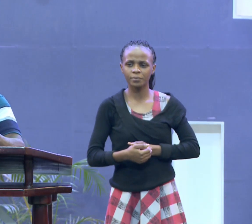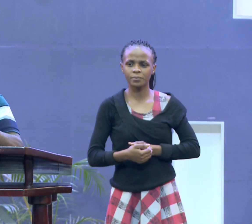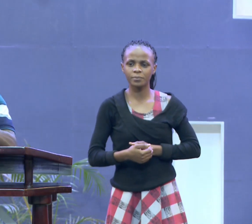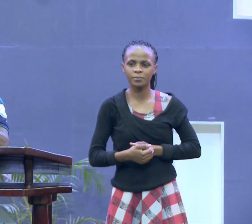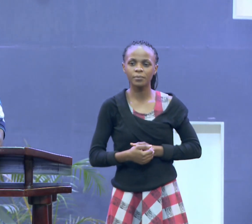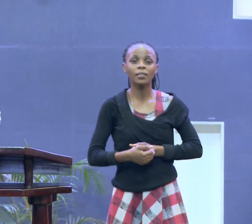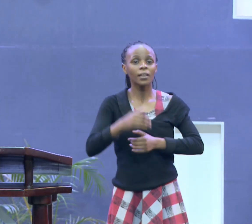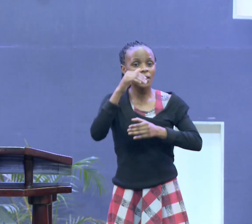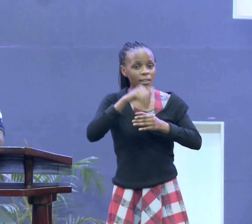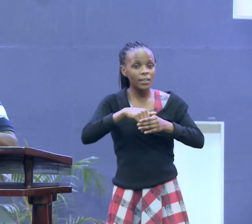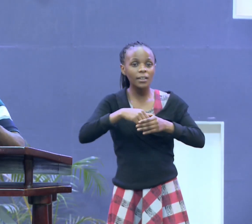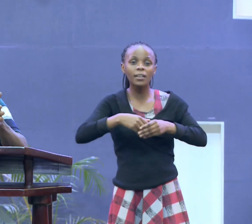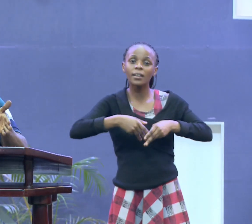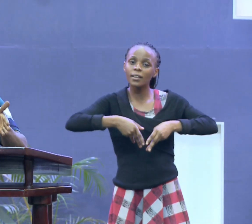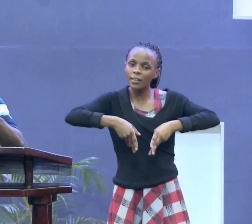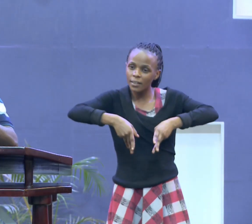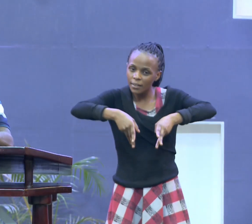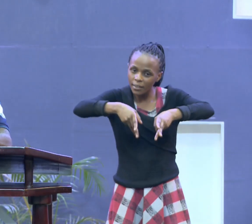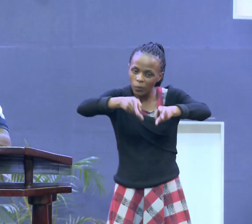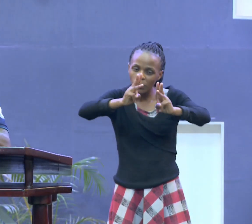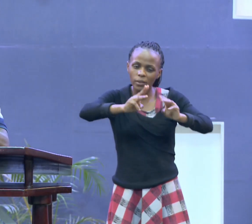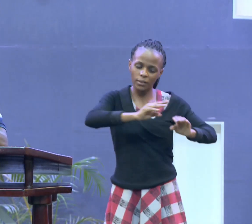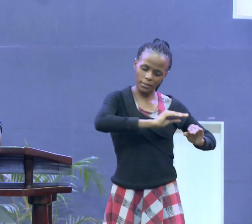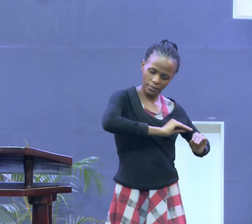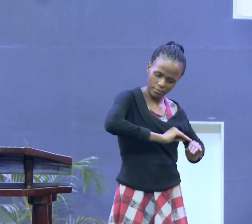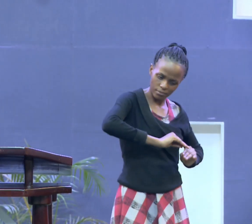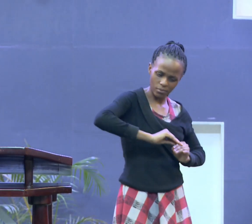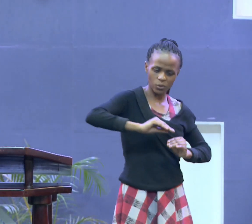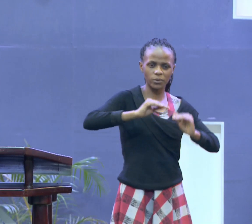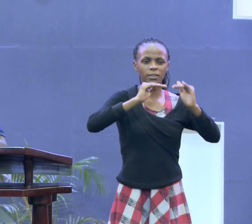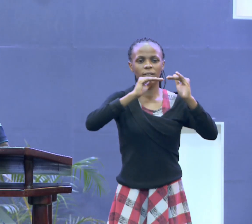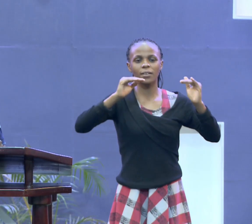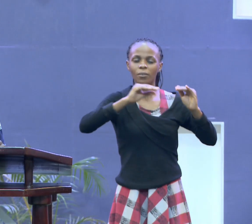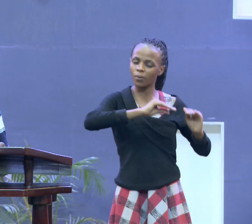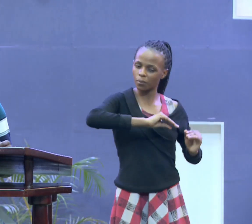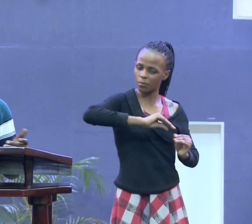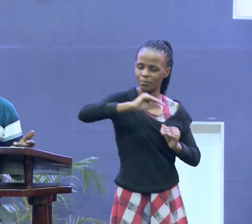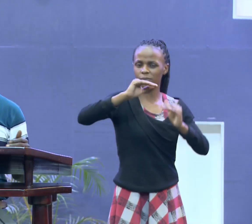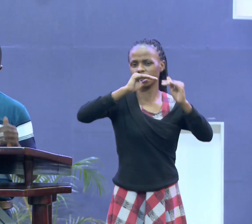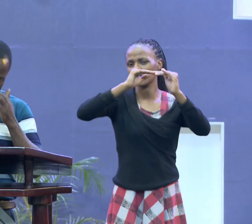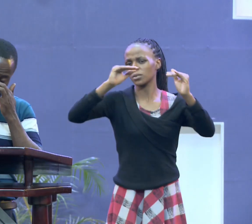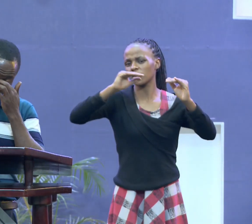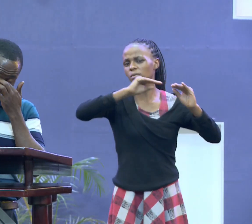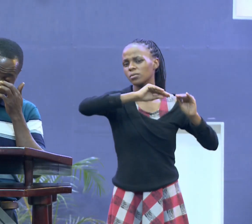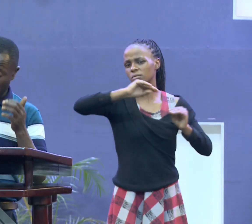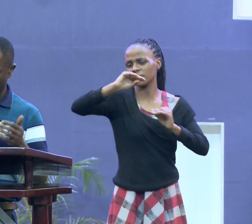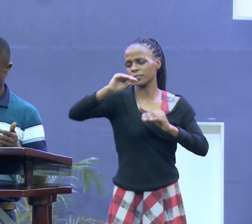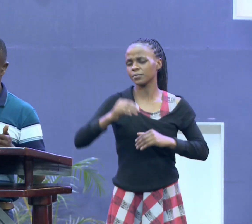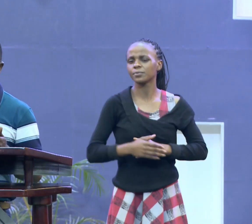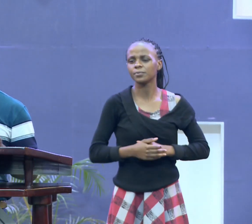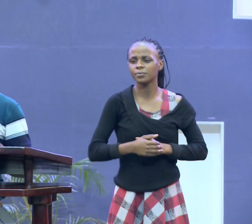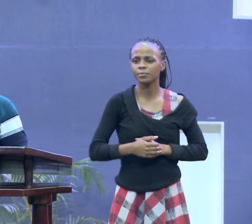Mu ngeri eri progressive. Mu ngeri eva ku ddaala eyita mu mitendera. In a progressive way, step by